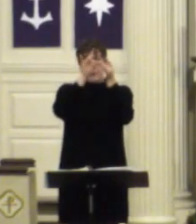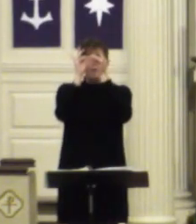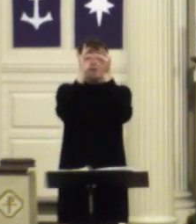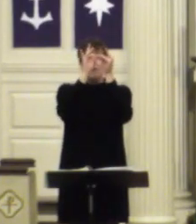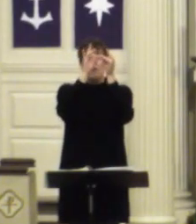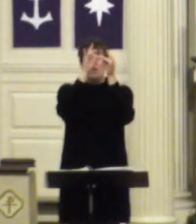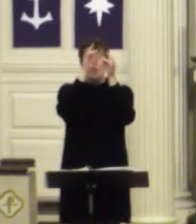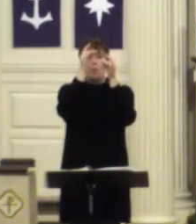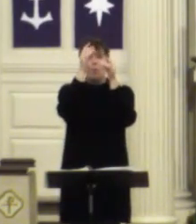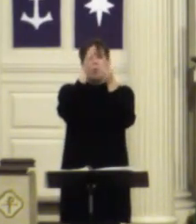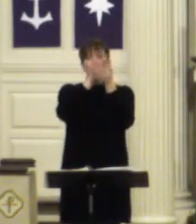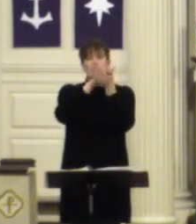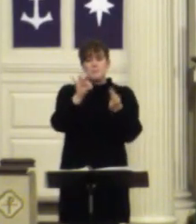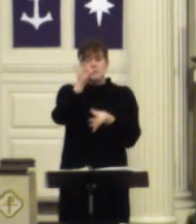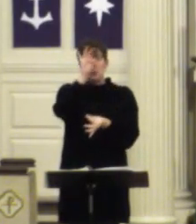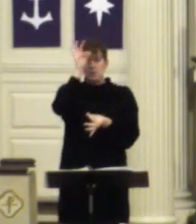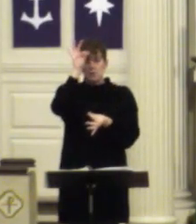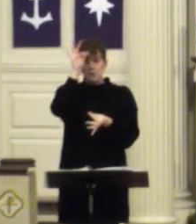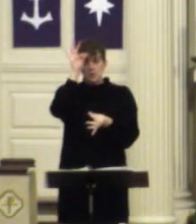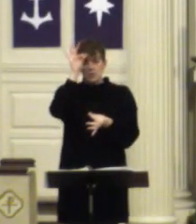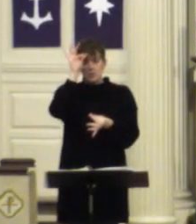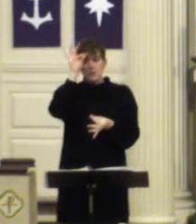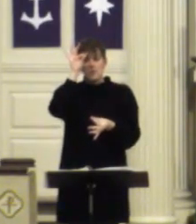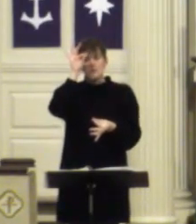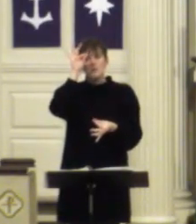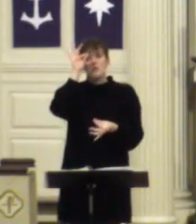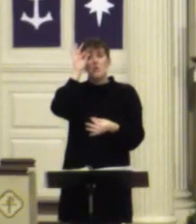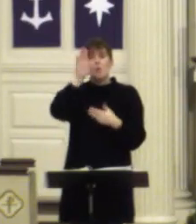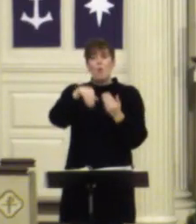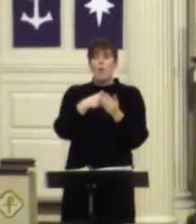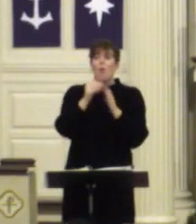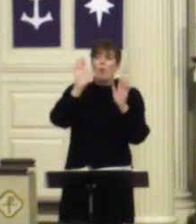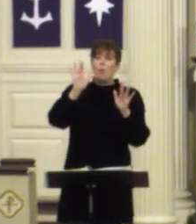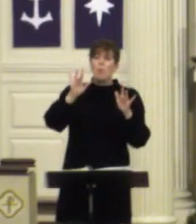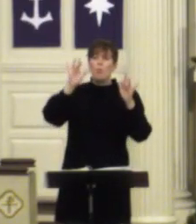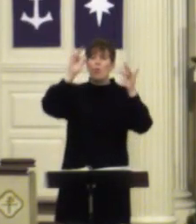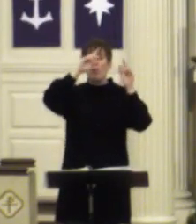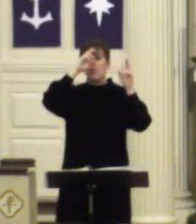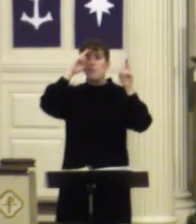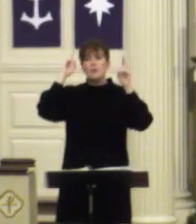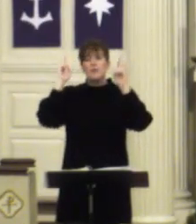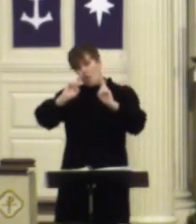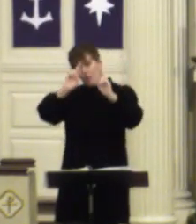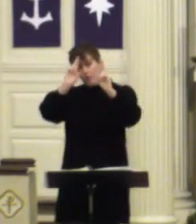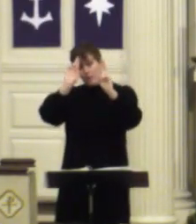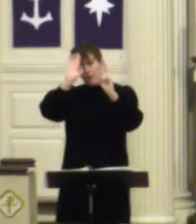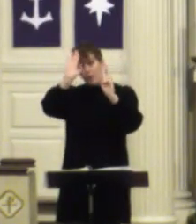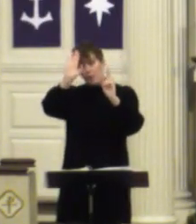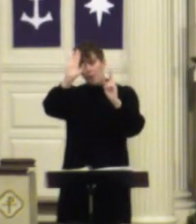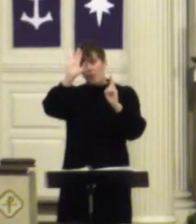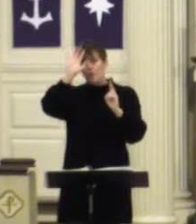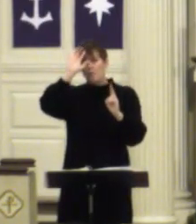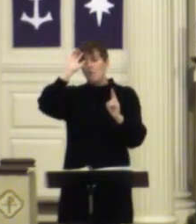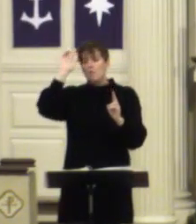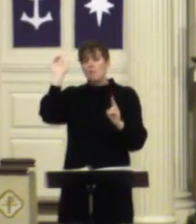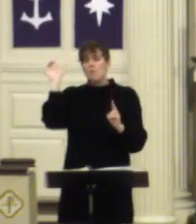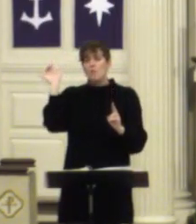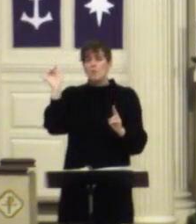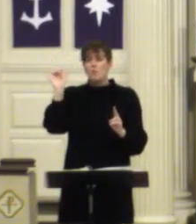of the Holy Spirit, all glory and honor is yours